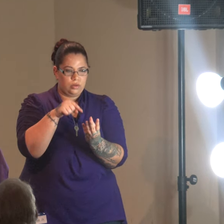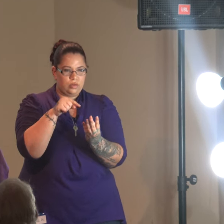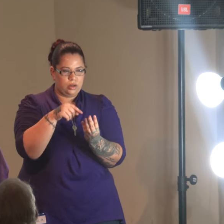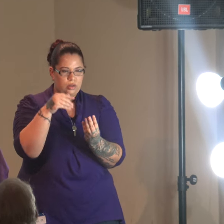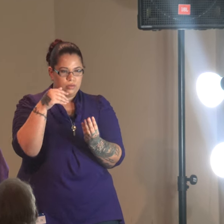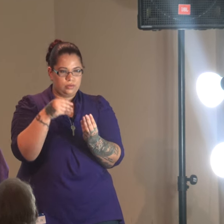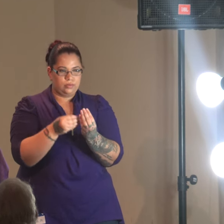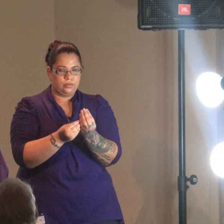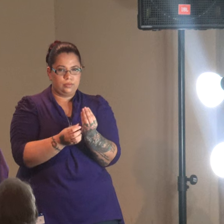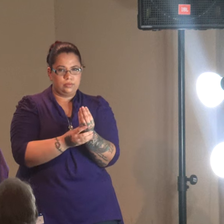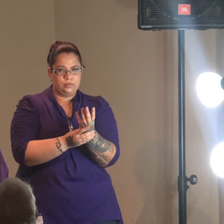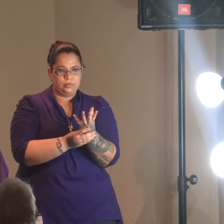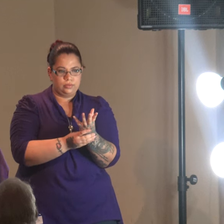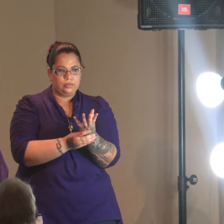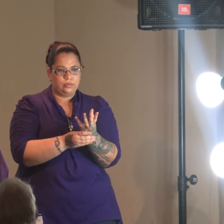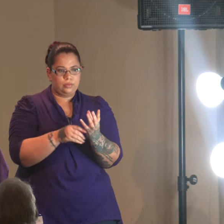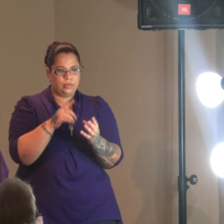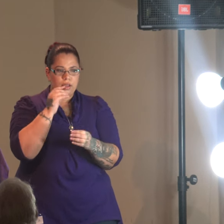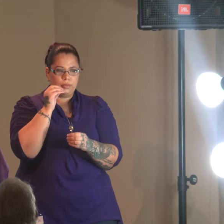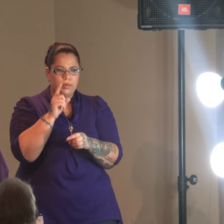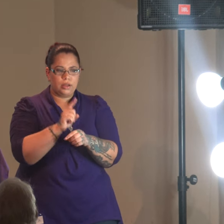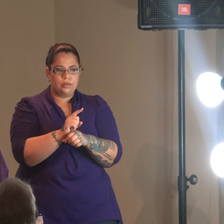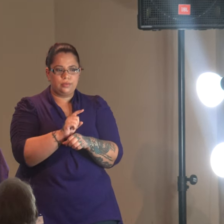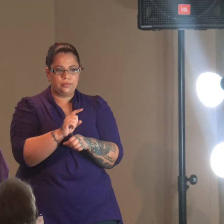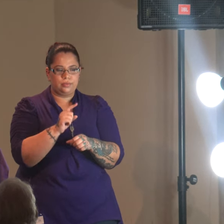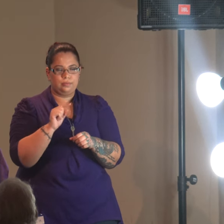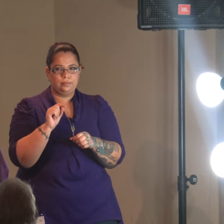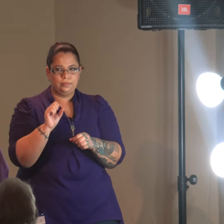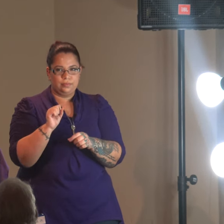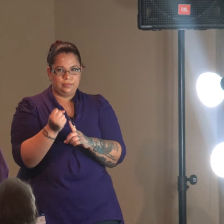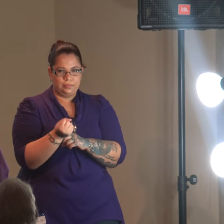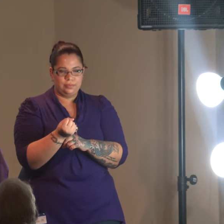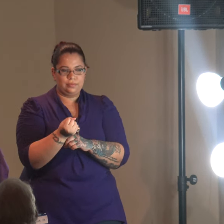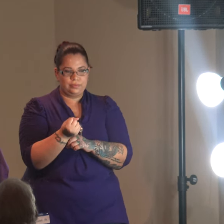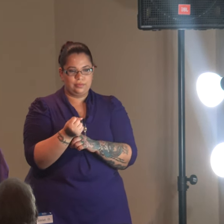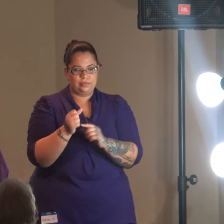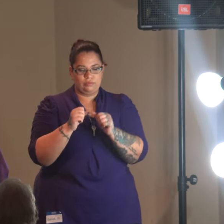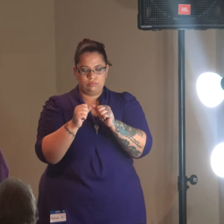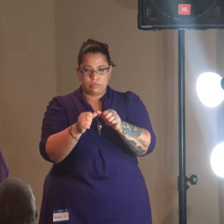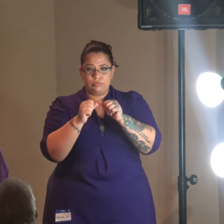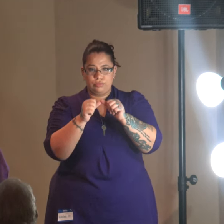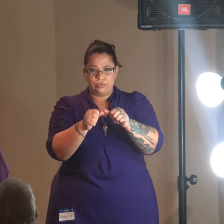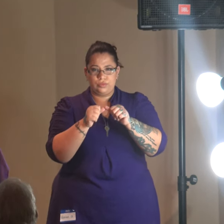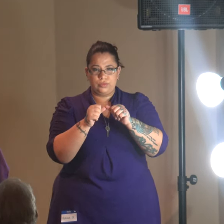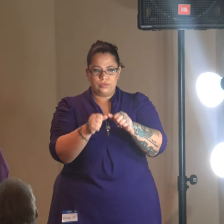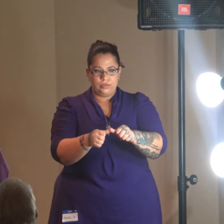truth is true for the situation and circumstance that you are tilling the soil around. And then